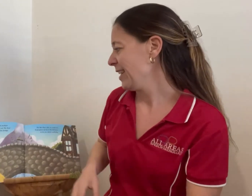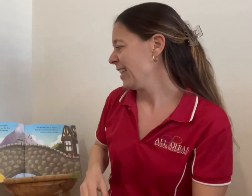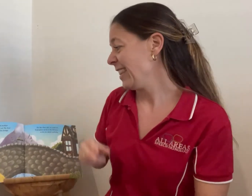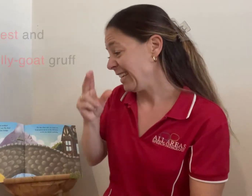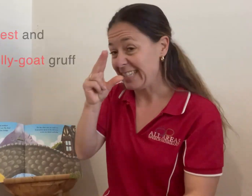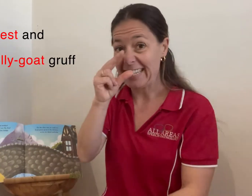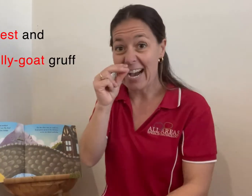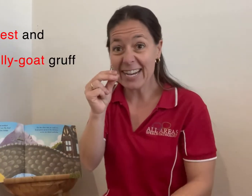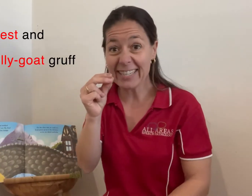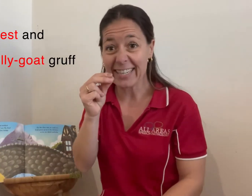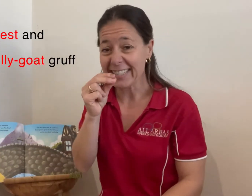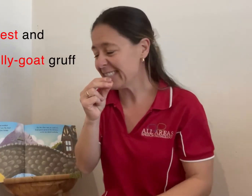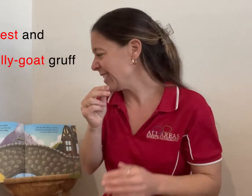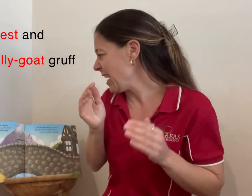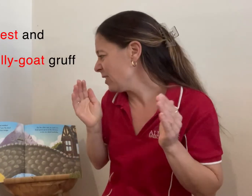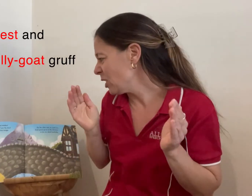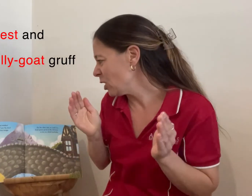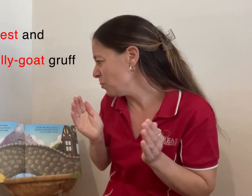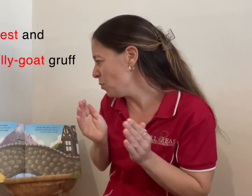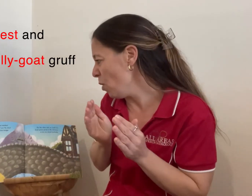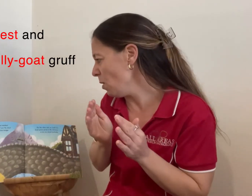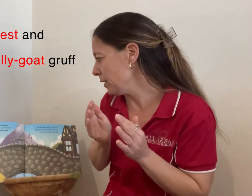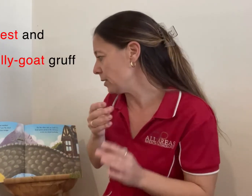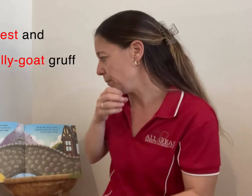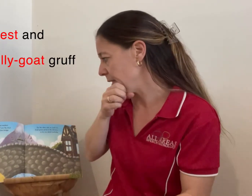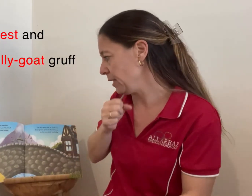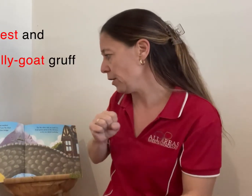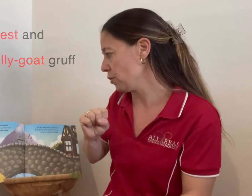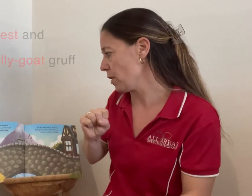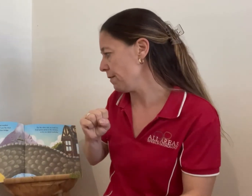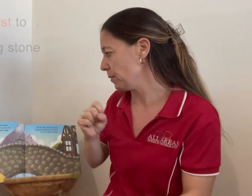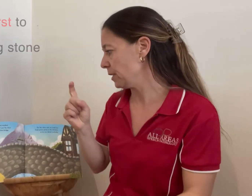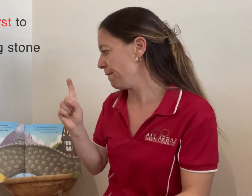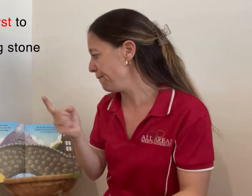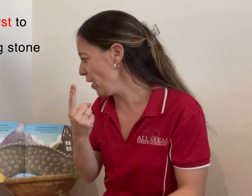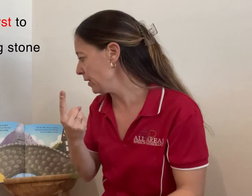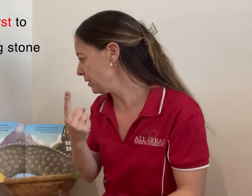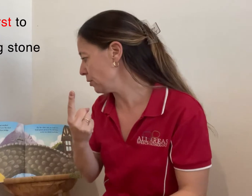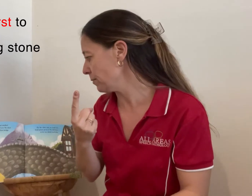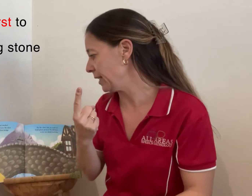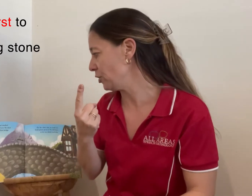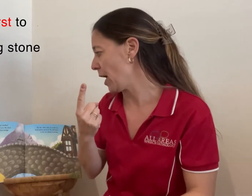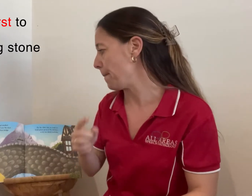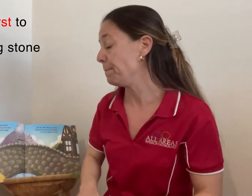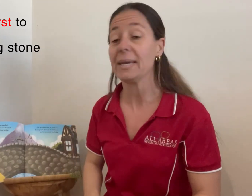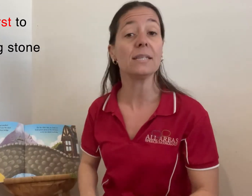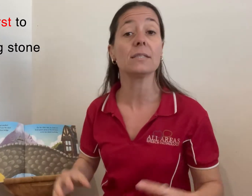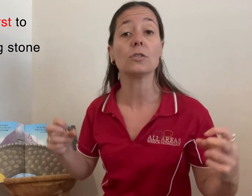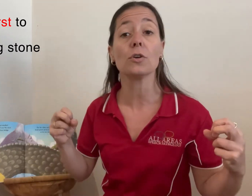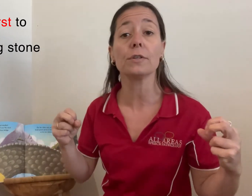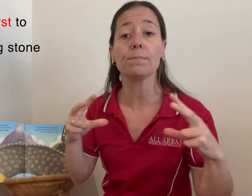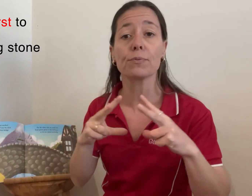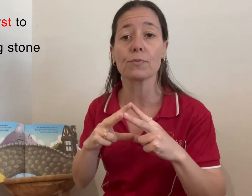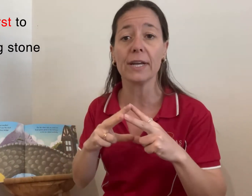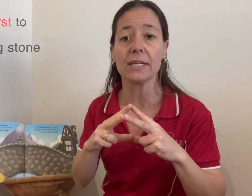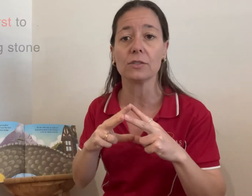The youngest and smallest Billy Goat Gruff was the first to reach a big stone